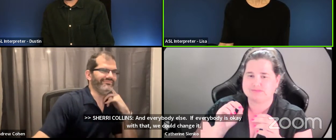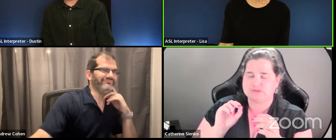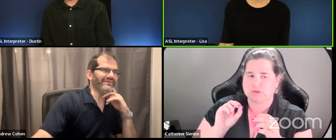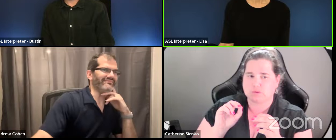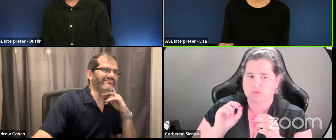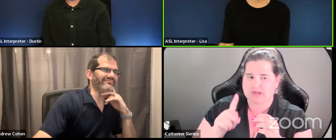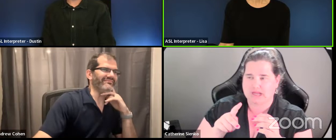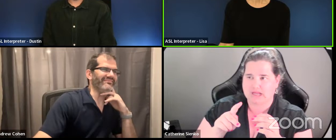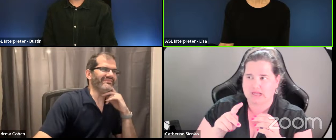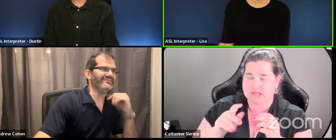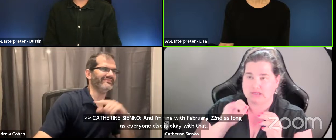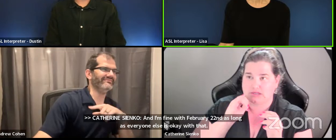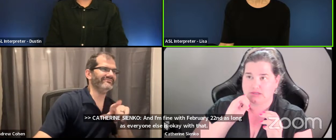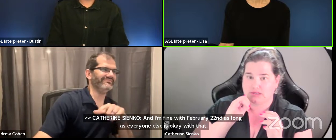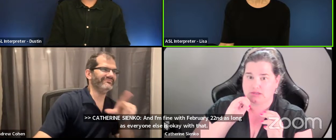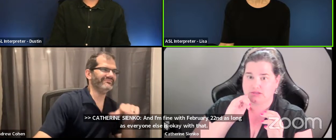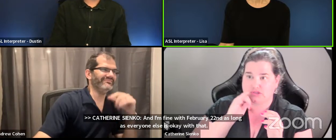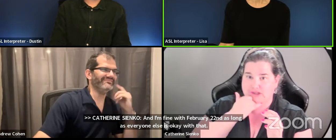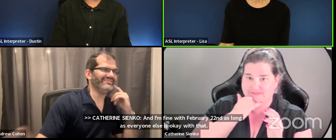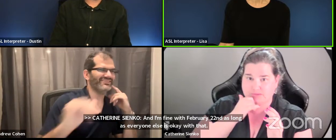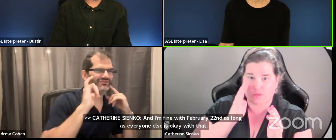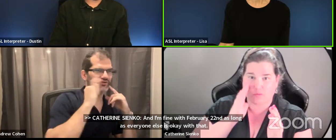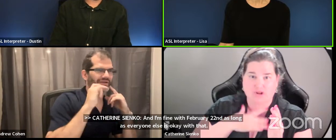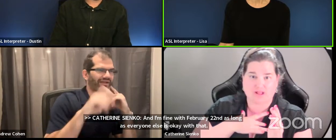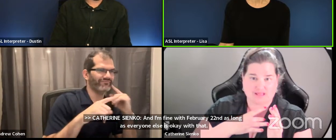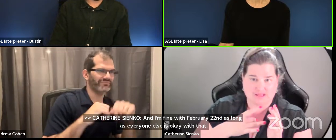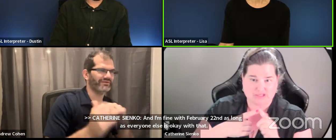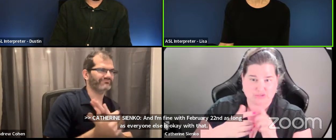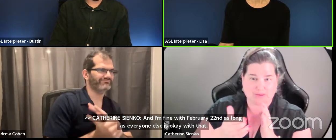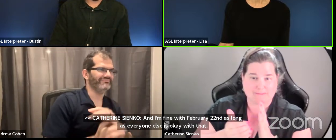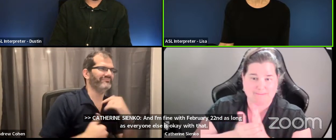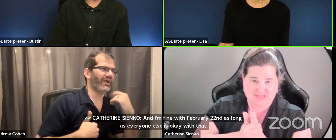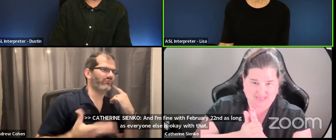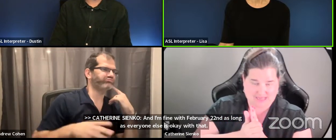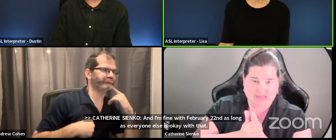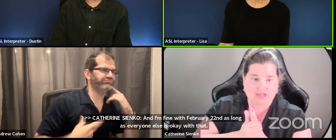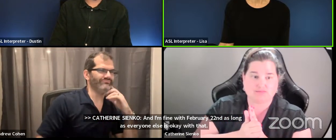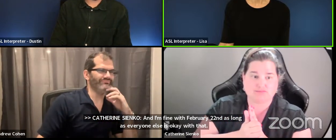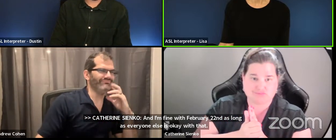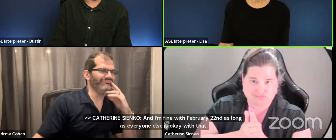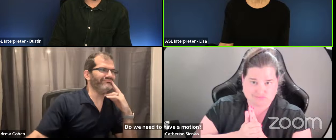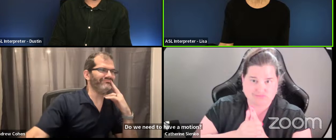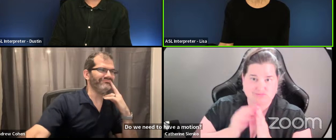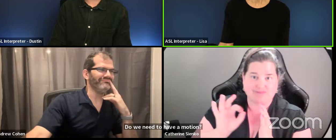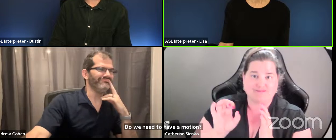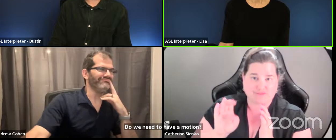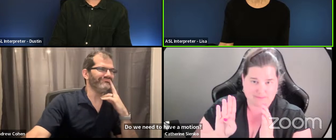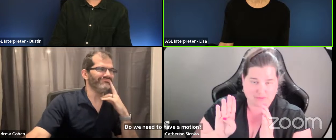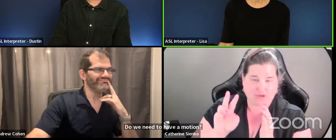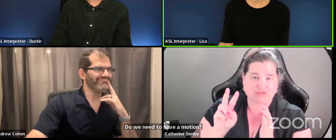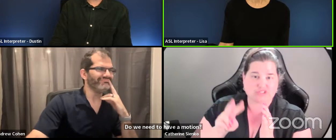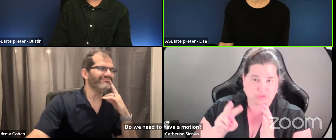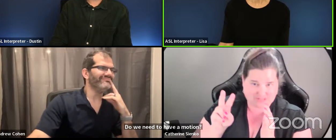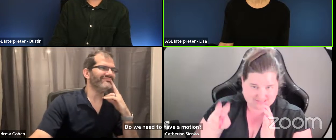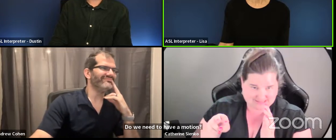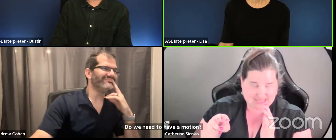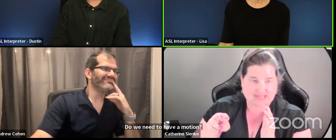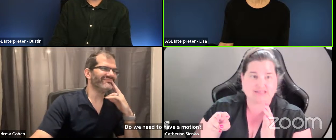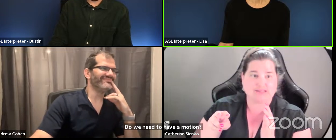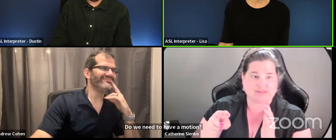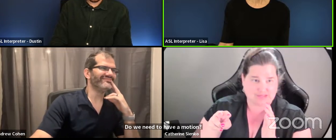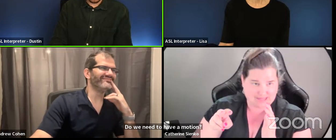We need Representative Cohen is saying we need to have an amendment to the proposal, yes. And if we do that, then I'll accept